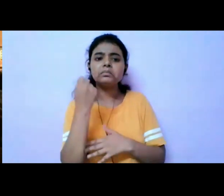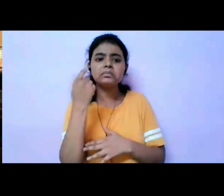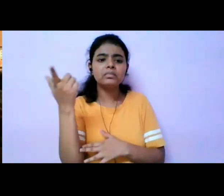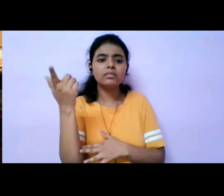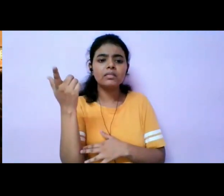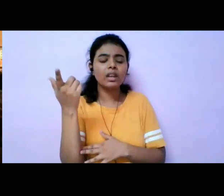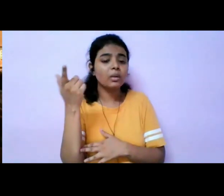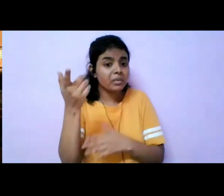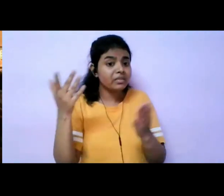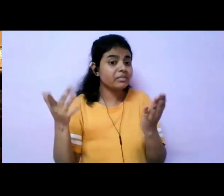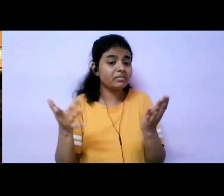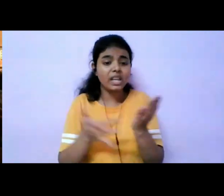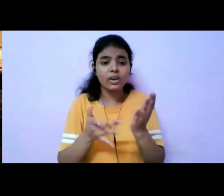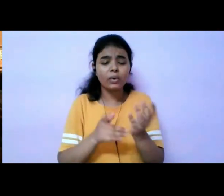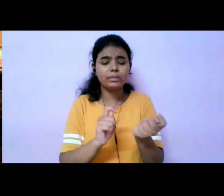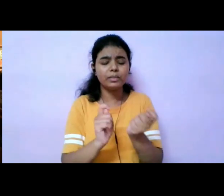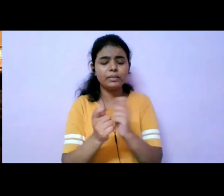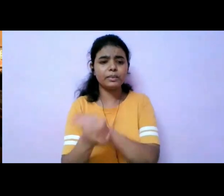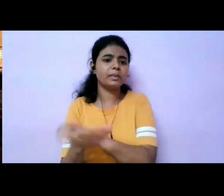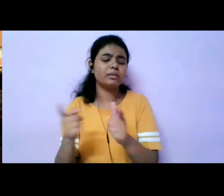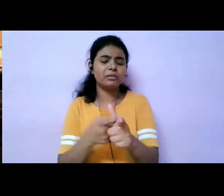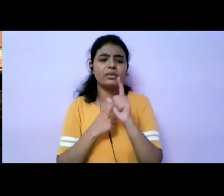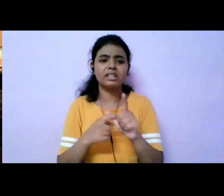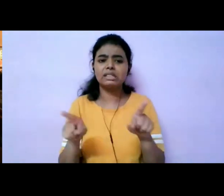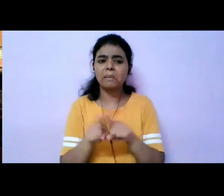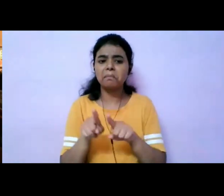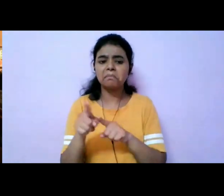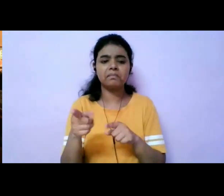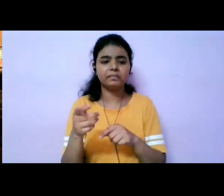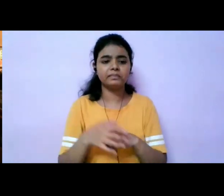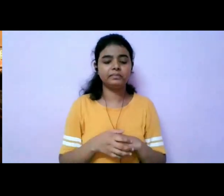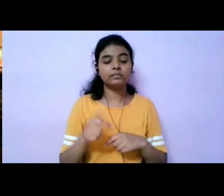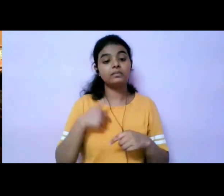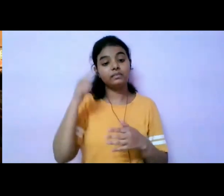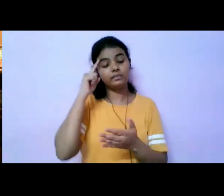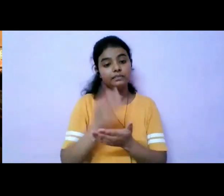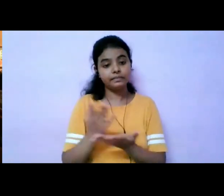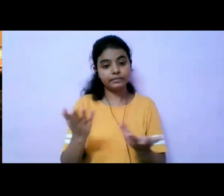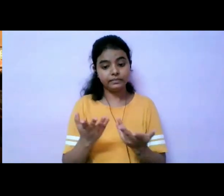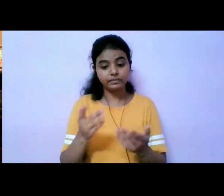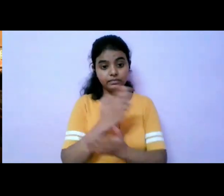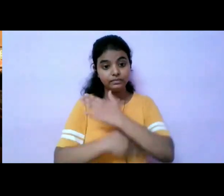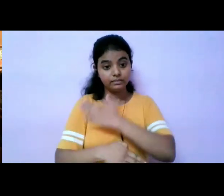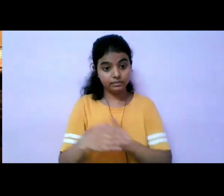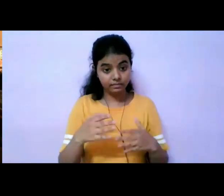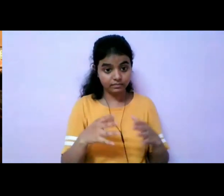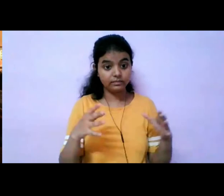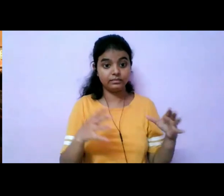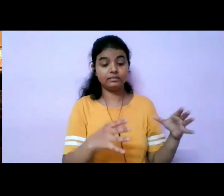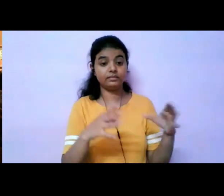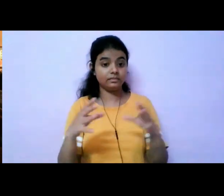technology is changing very, very quickly. And I believe that the disabled are going to